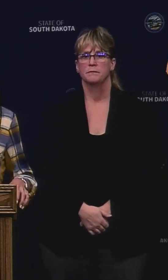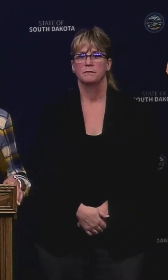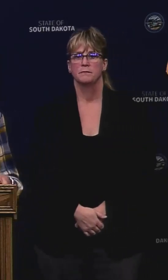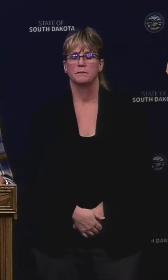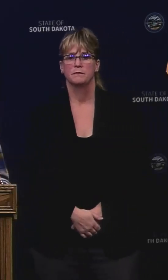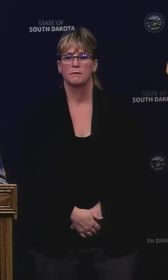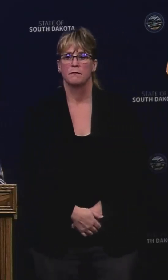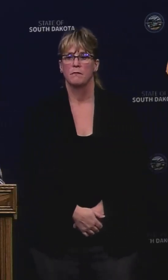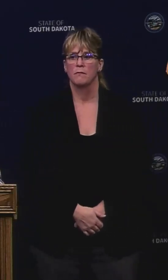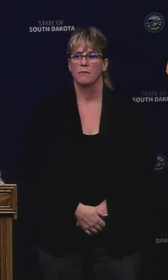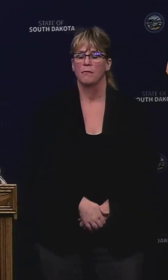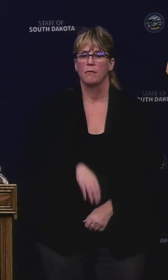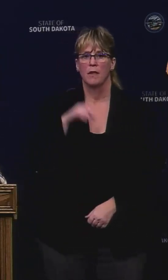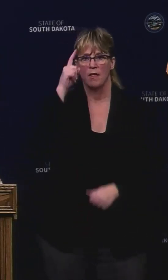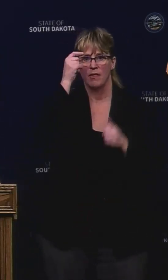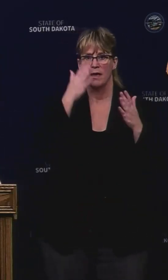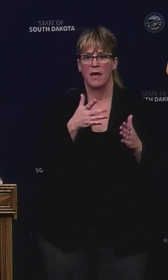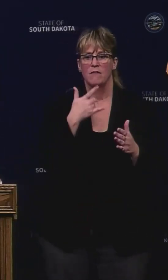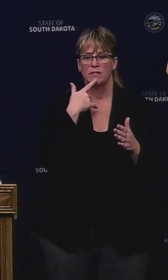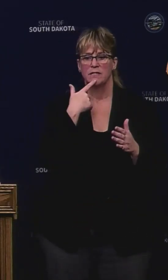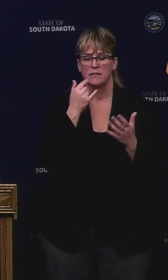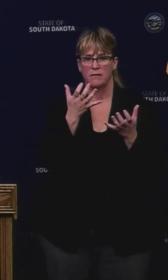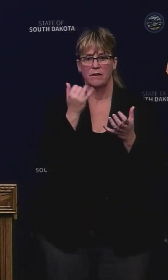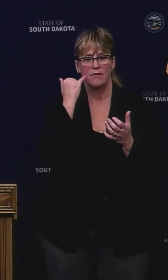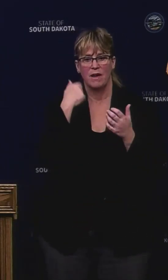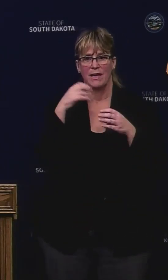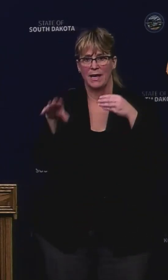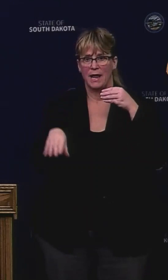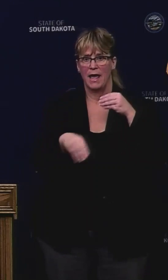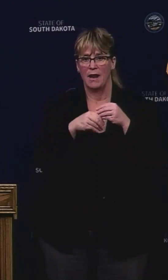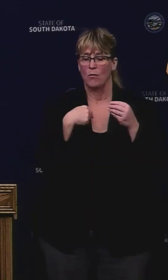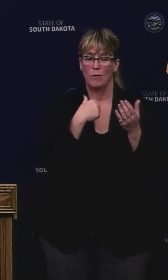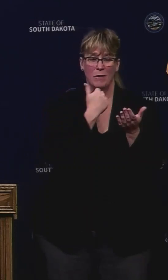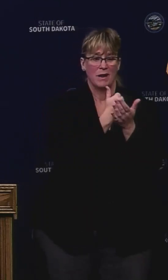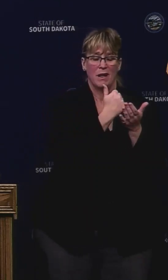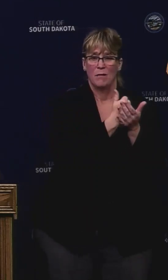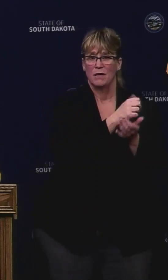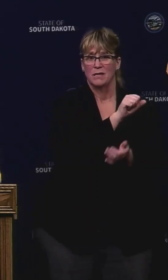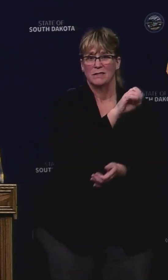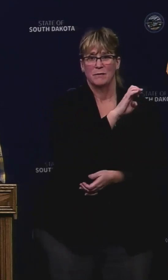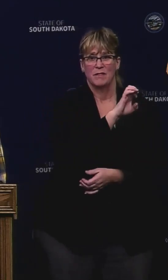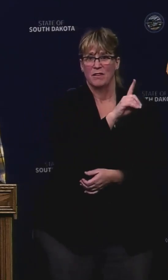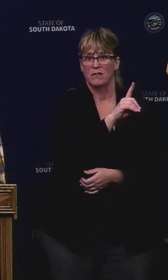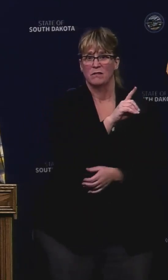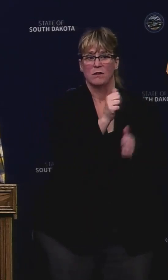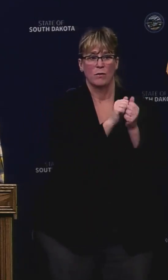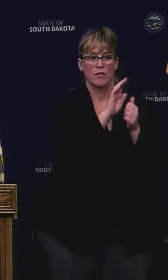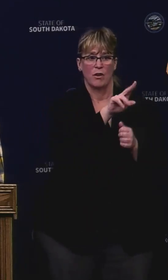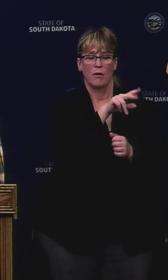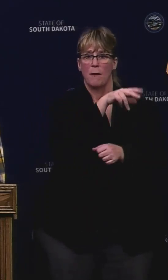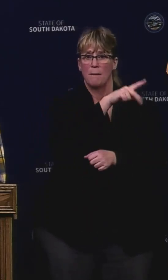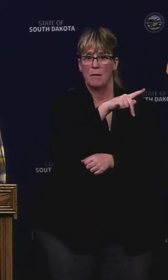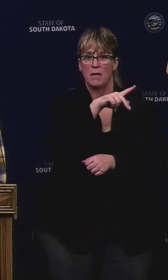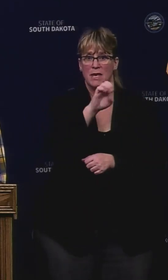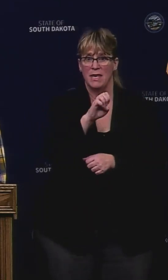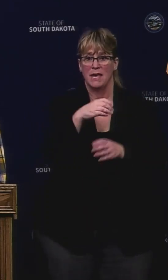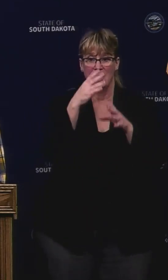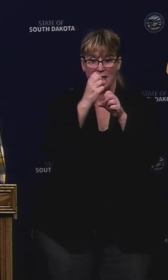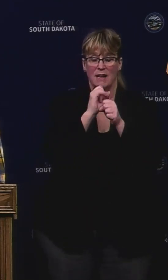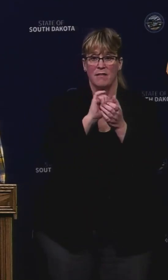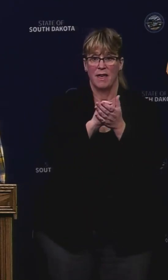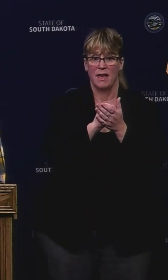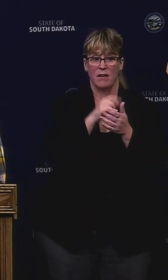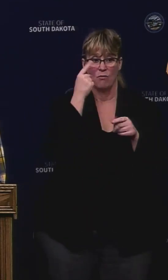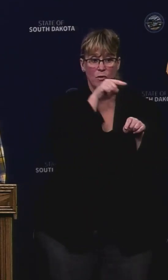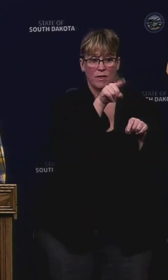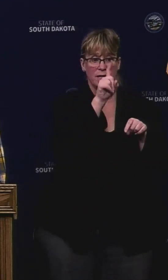And Lisa, I would just note as well that we have been helping Smithfield secure their necessary personal protective equipment as well that they